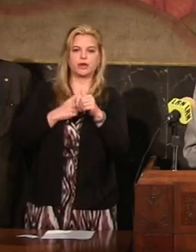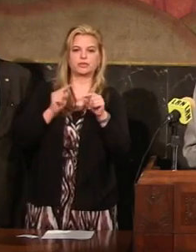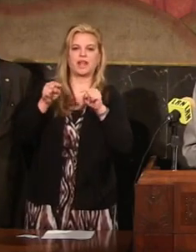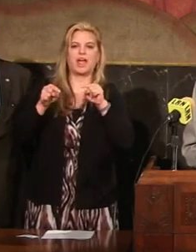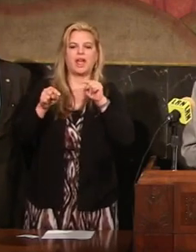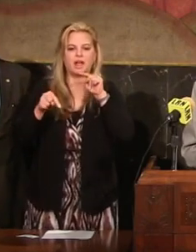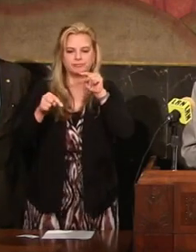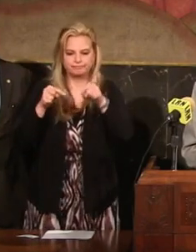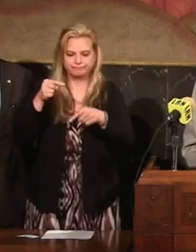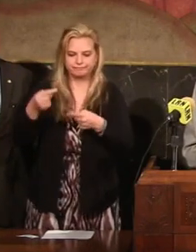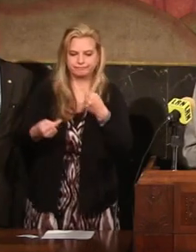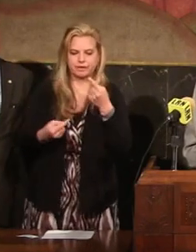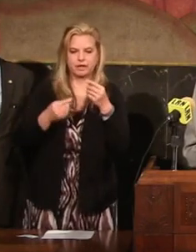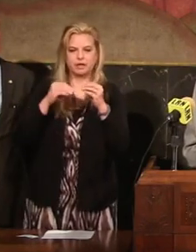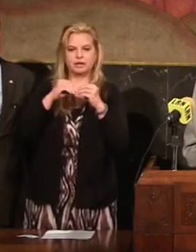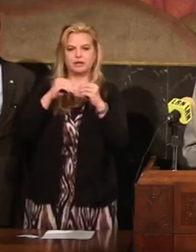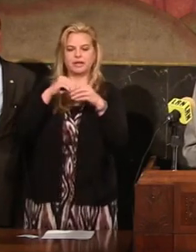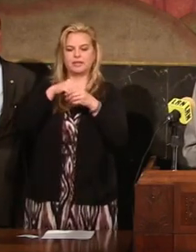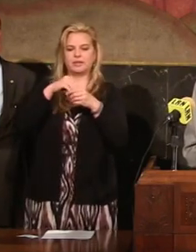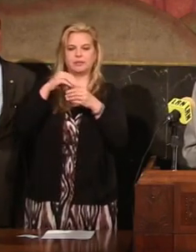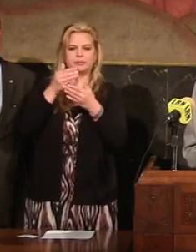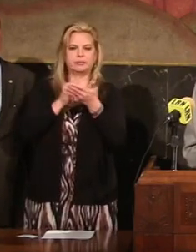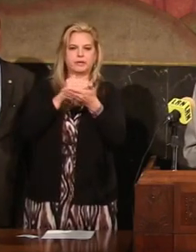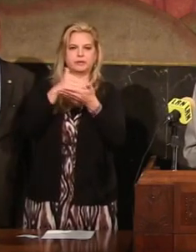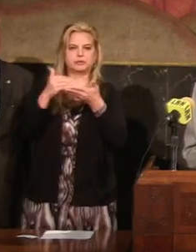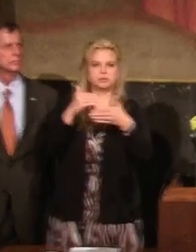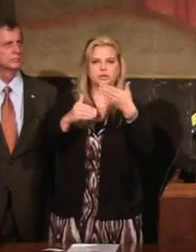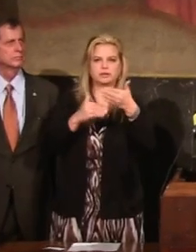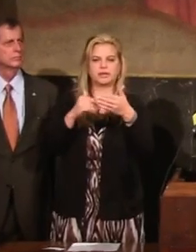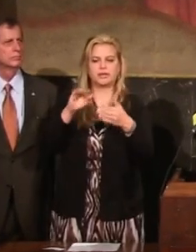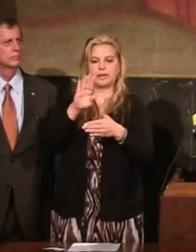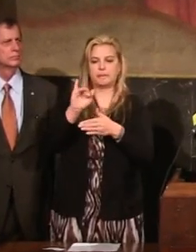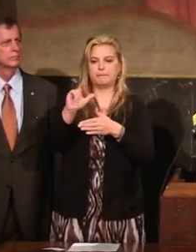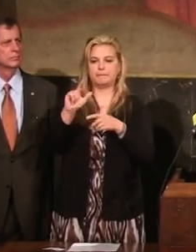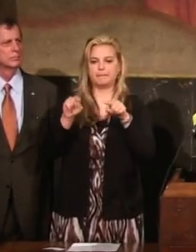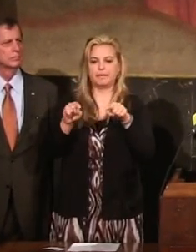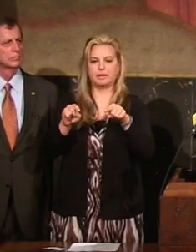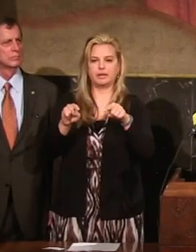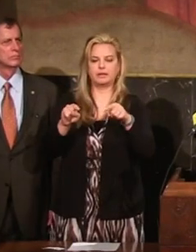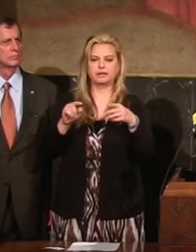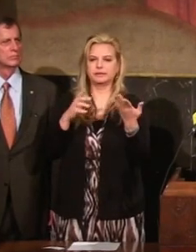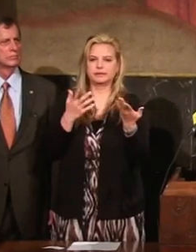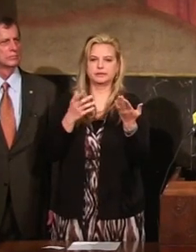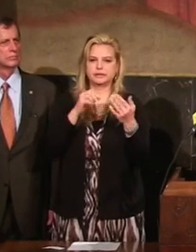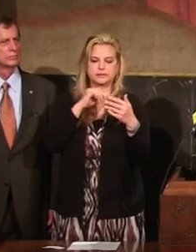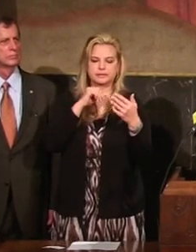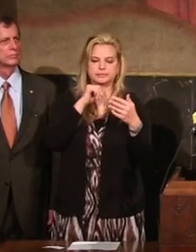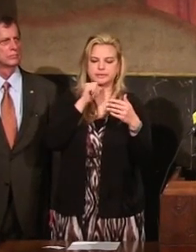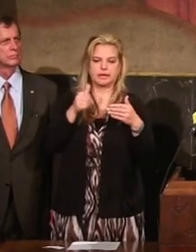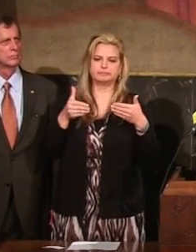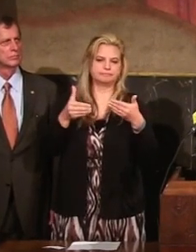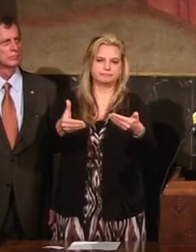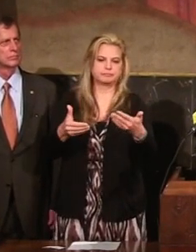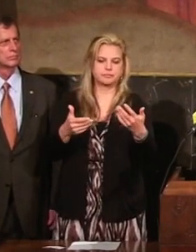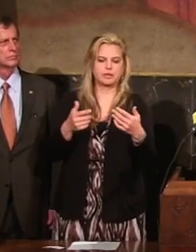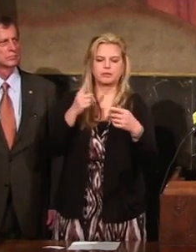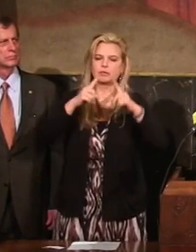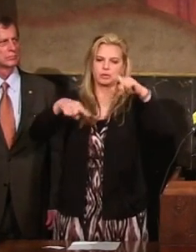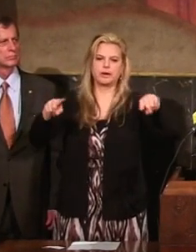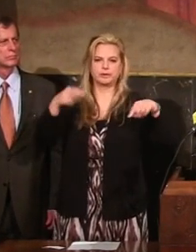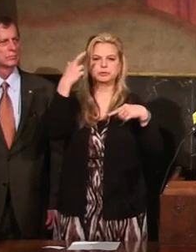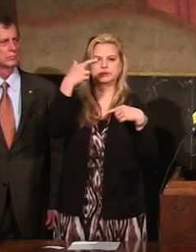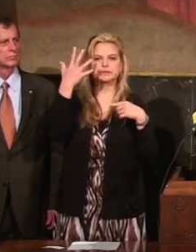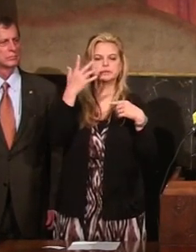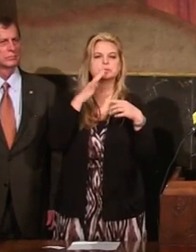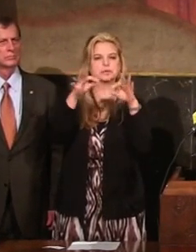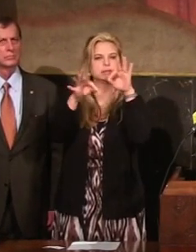the budget process. The bill awaiting action on the House floor is a non-starter for a variety of reasons that we want to outline for you